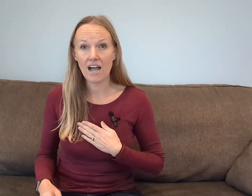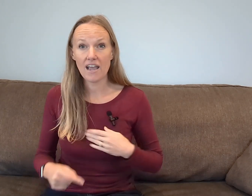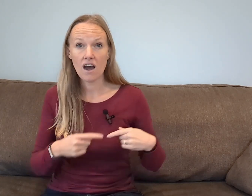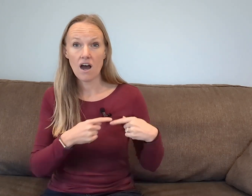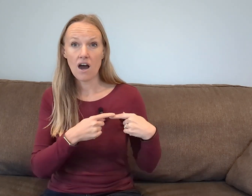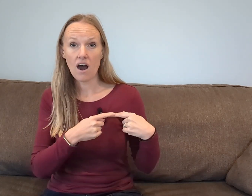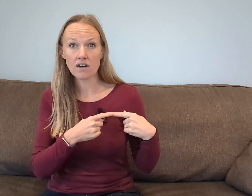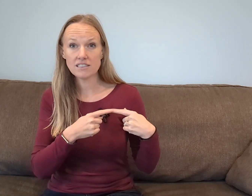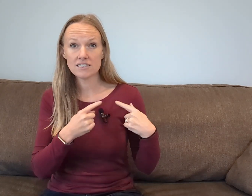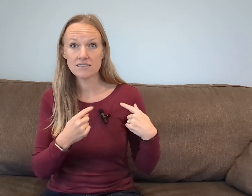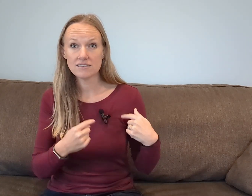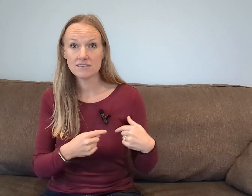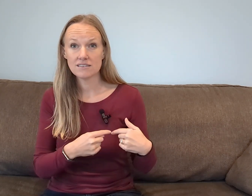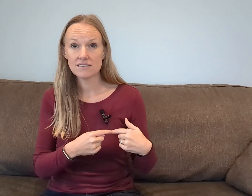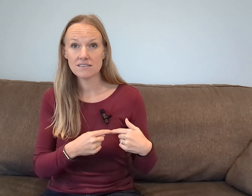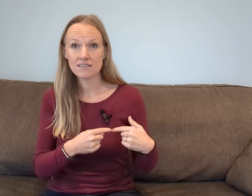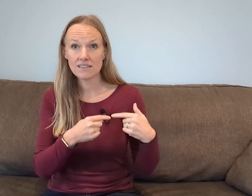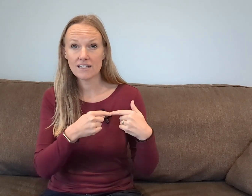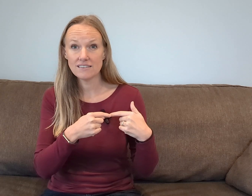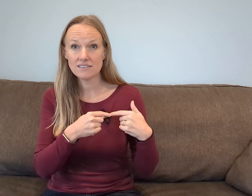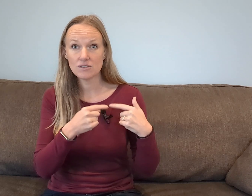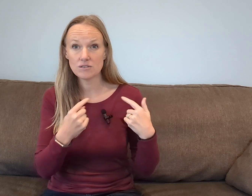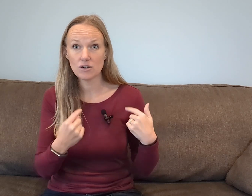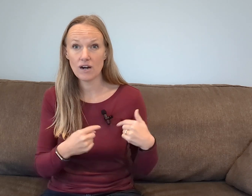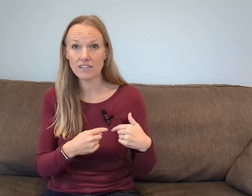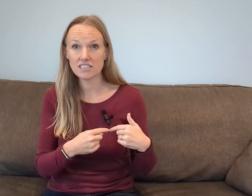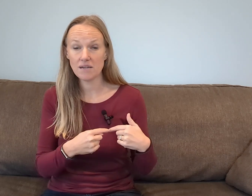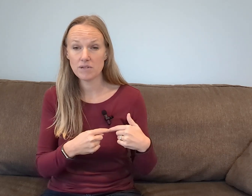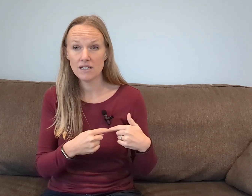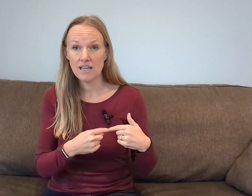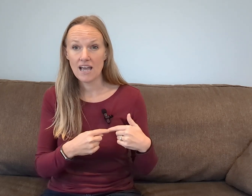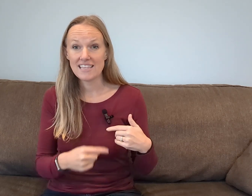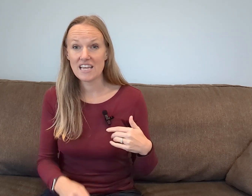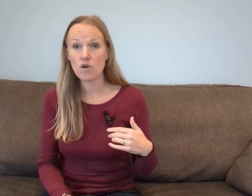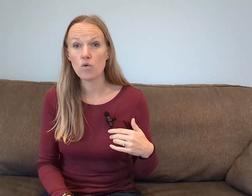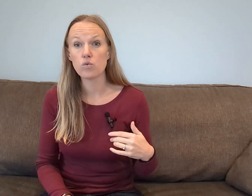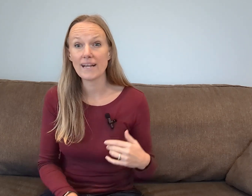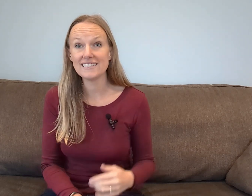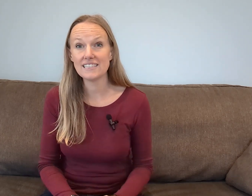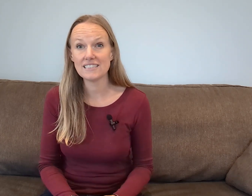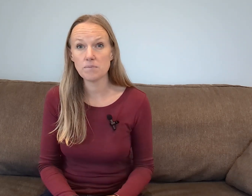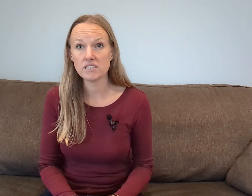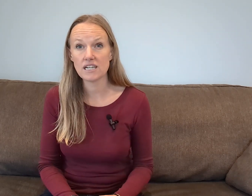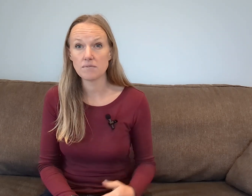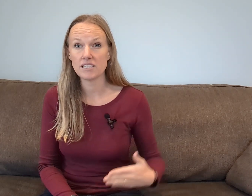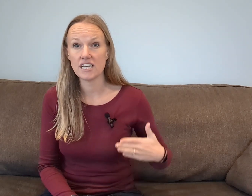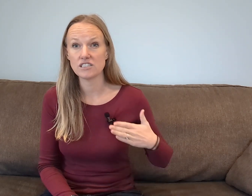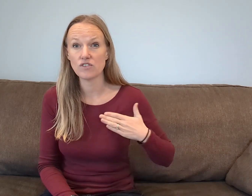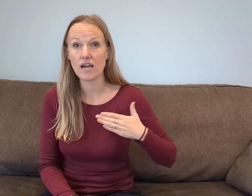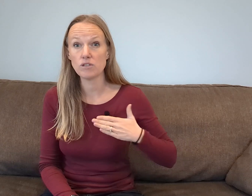my heart, so we show a heart shape, and then racing deep inside my chest. So for that, we're just